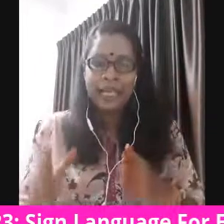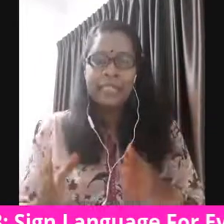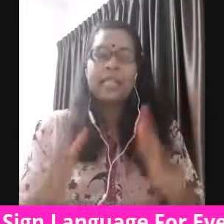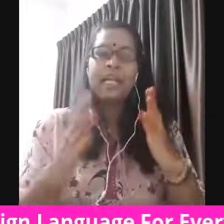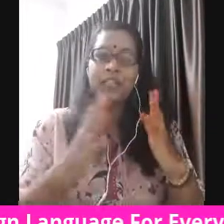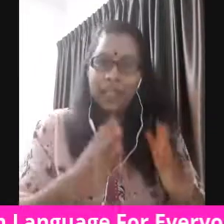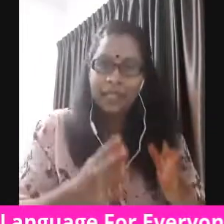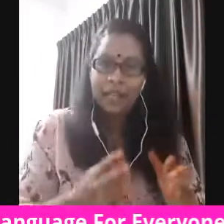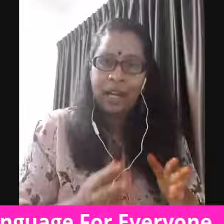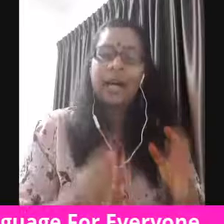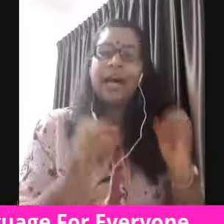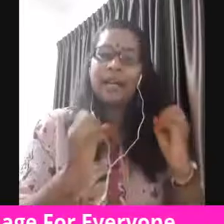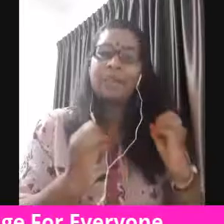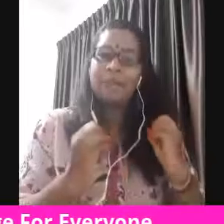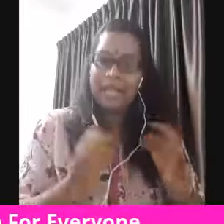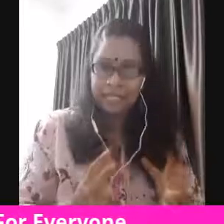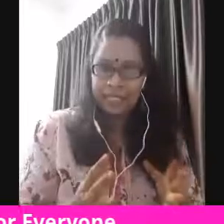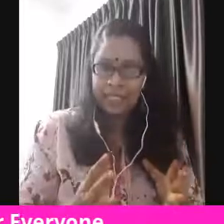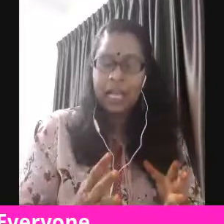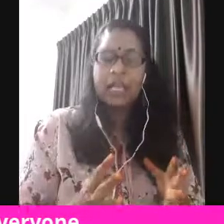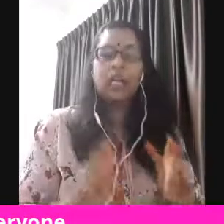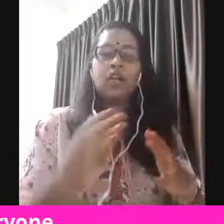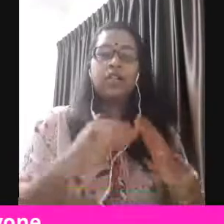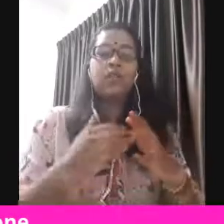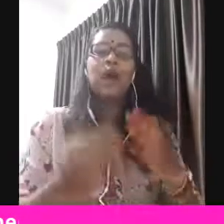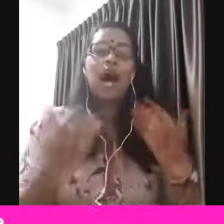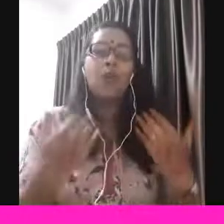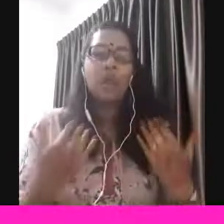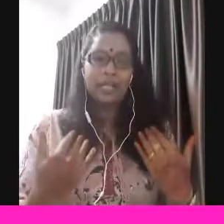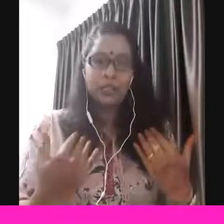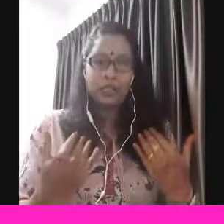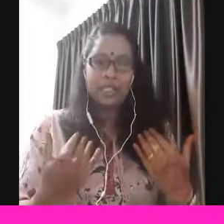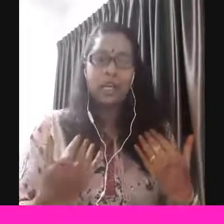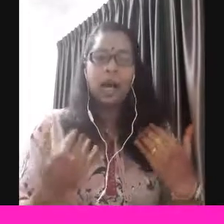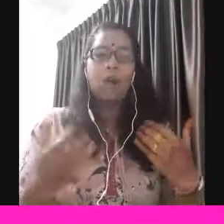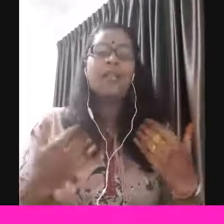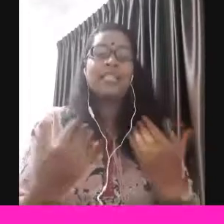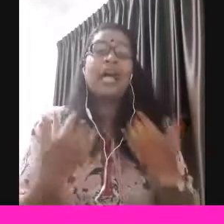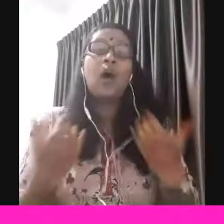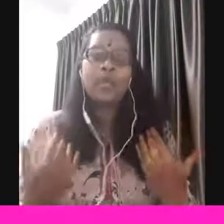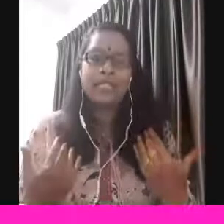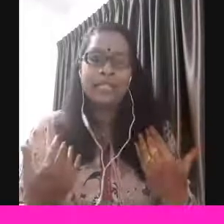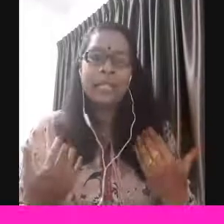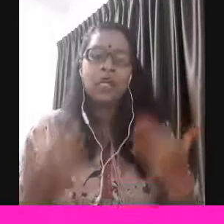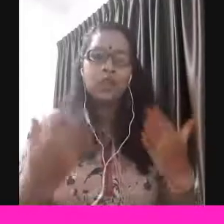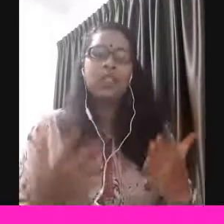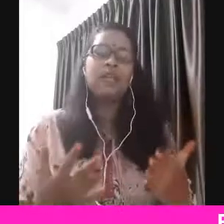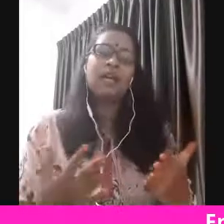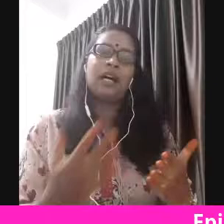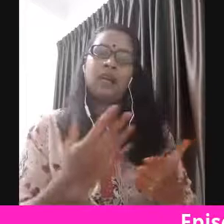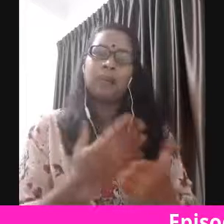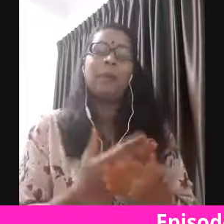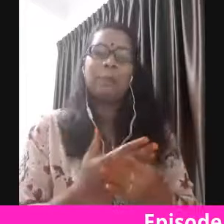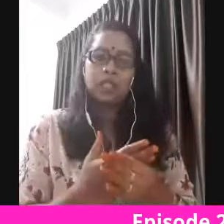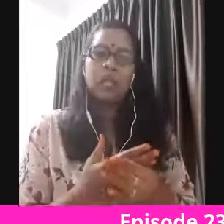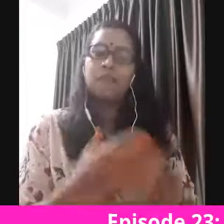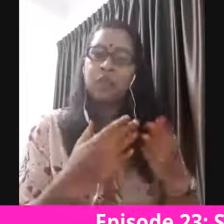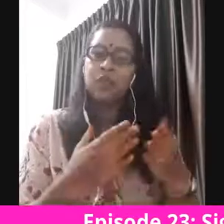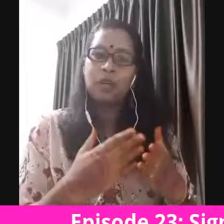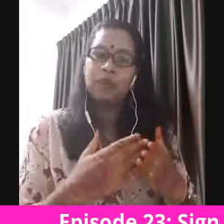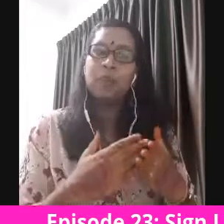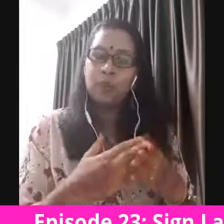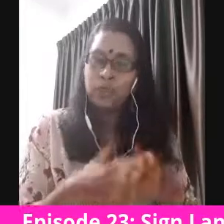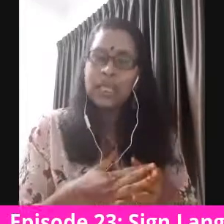the states, gyra, and places according to our country. What is our needs? So they got published